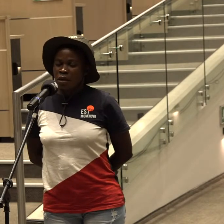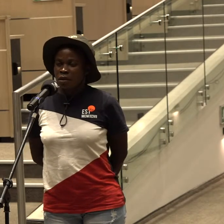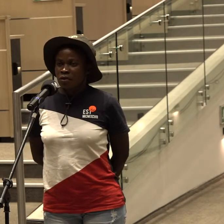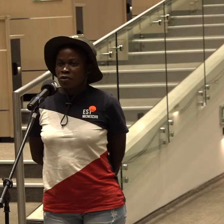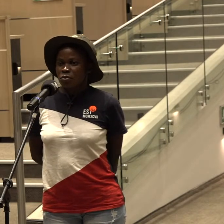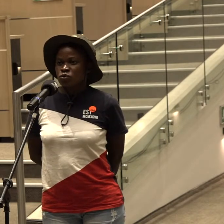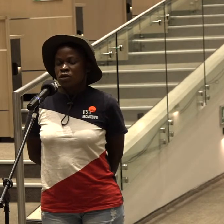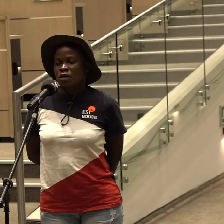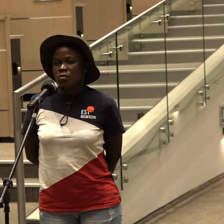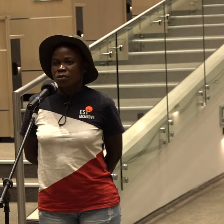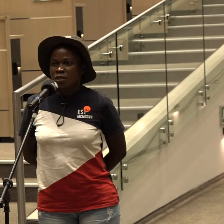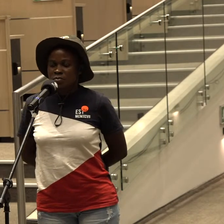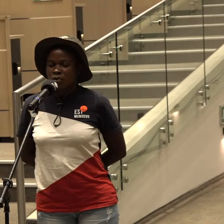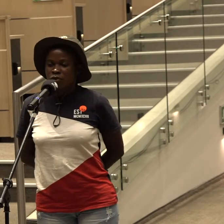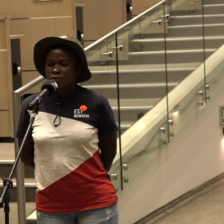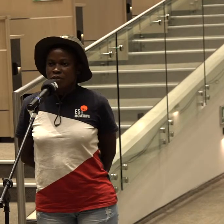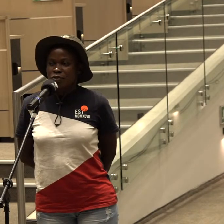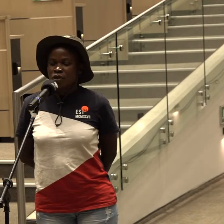2008